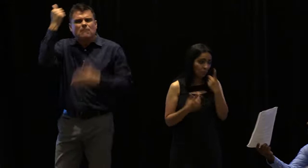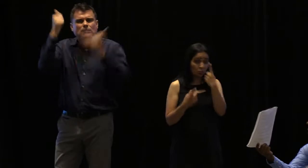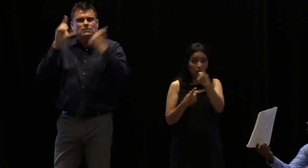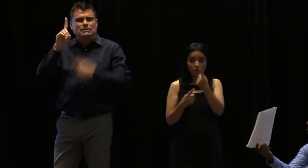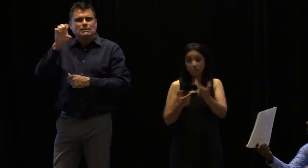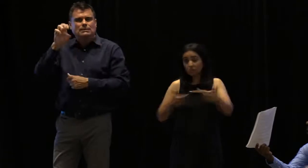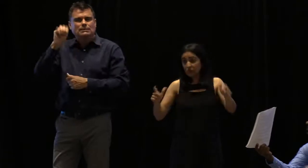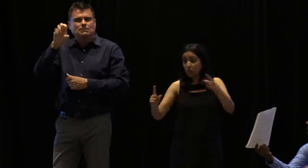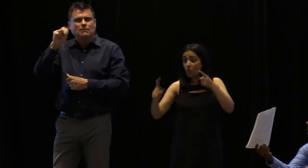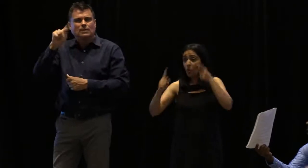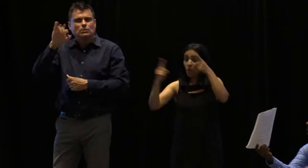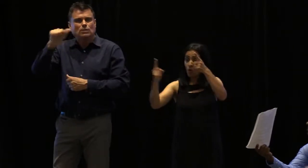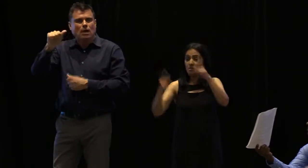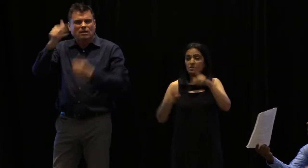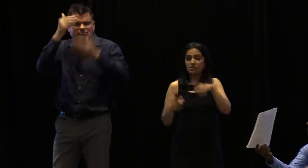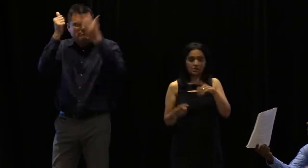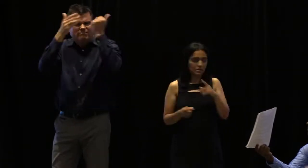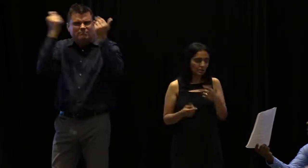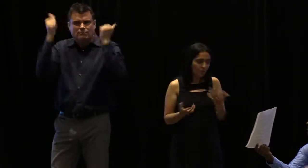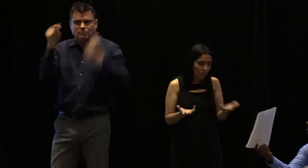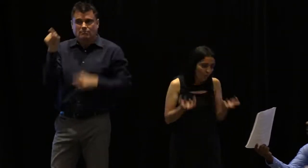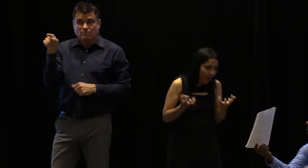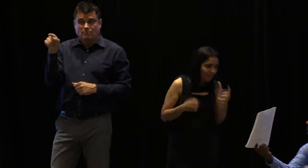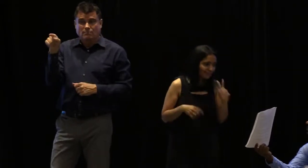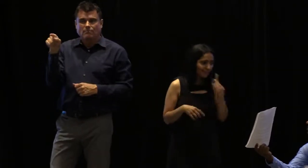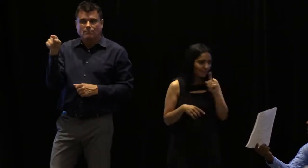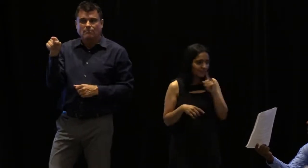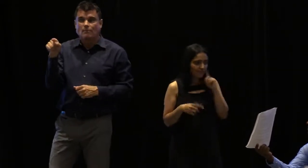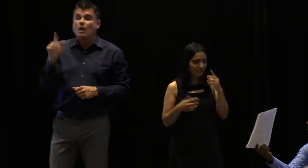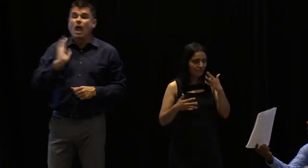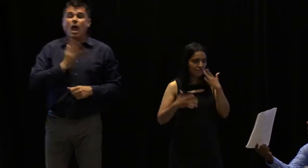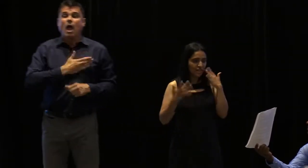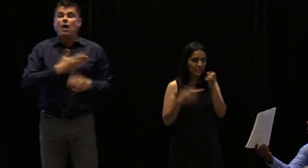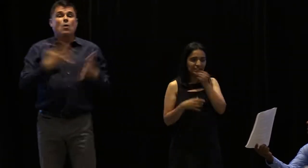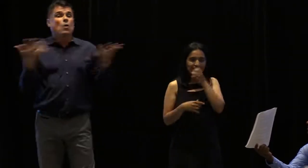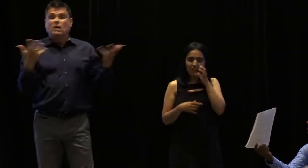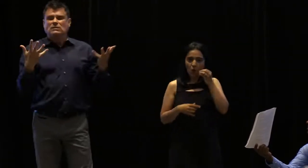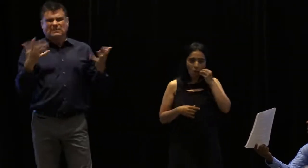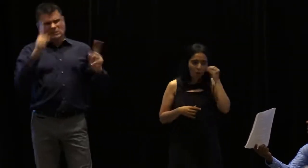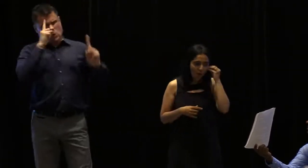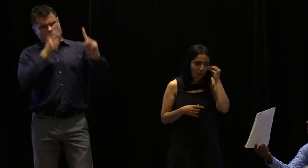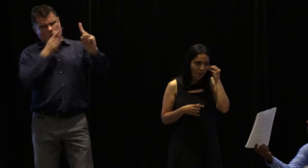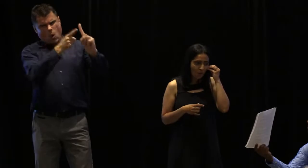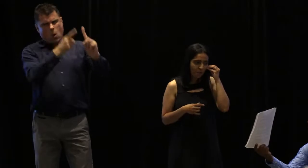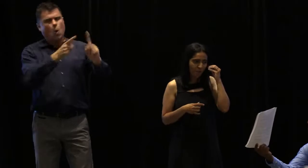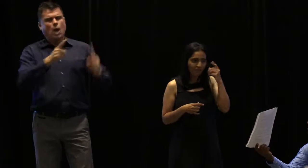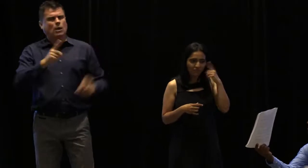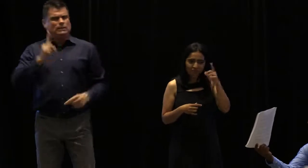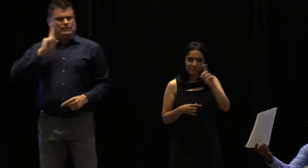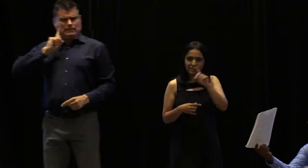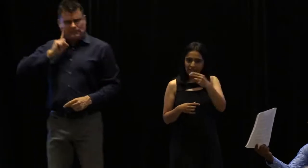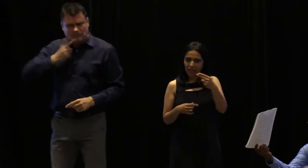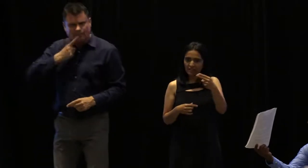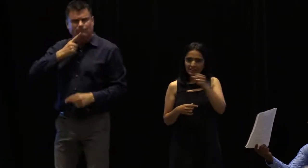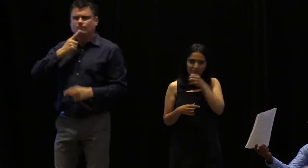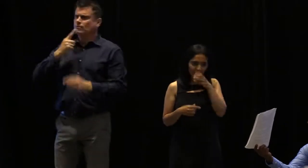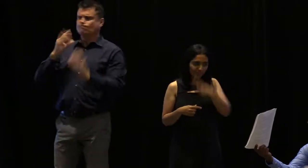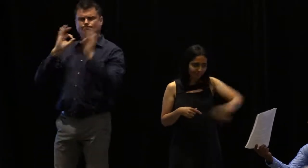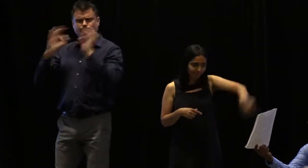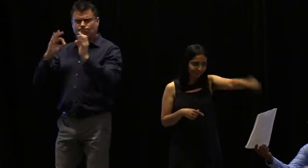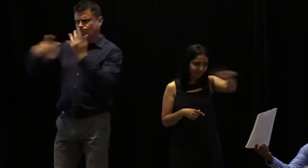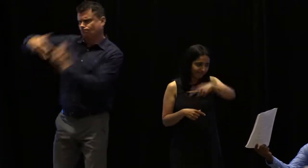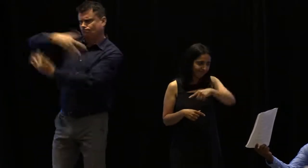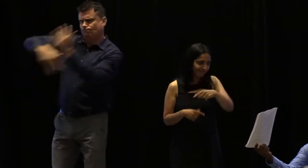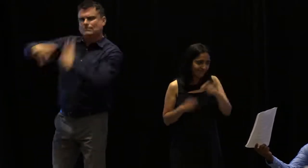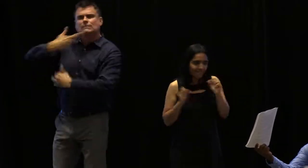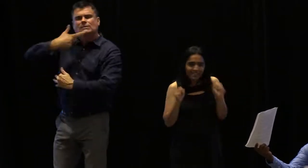dementia in a variety of ways. And so one of the big goals with GVAD right now is to have a deaf-friendly seniors home for our